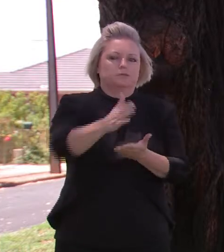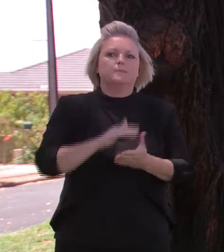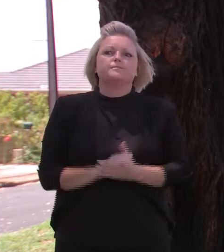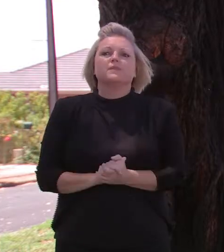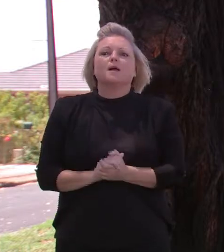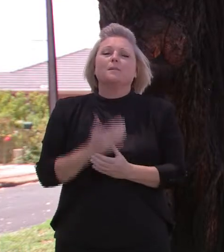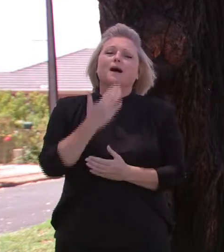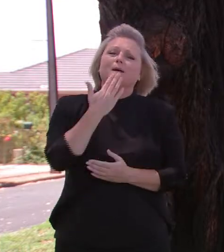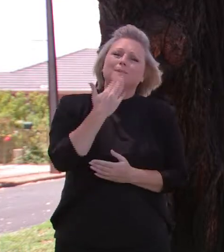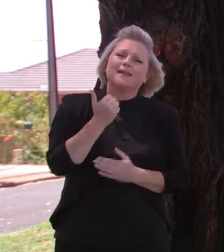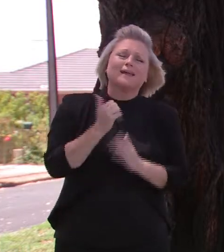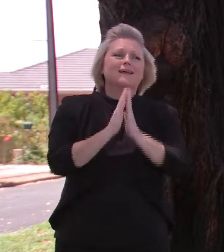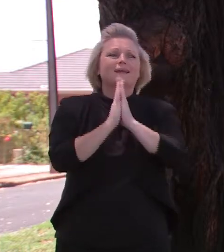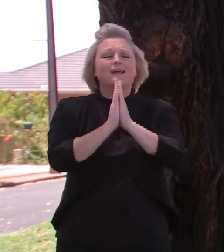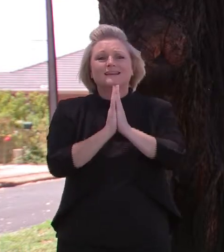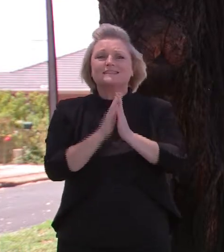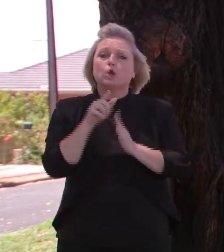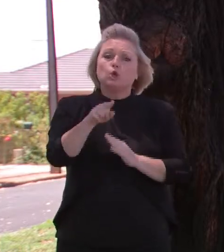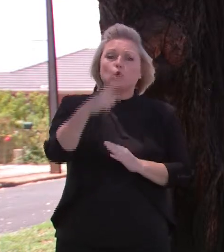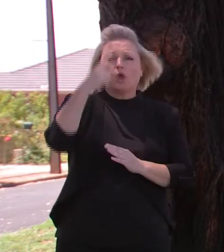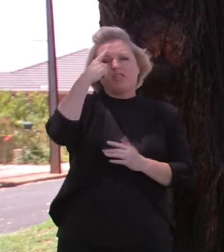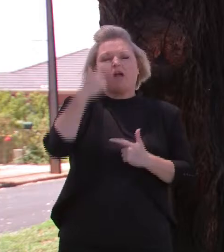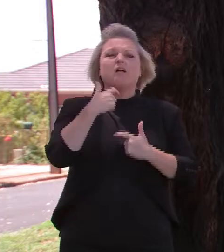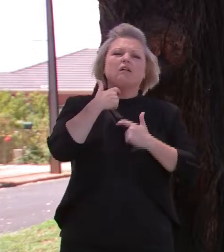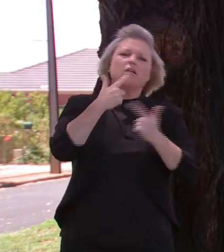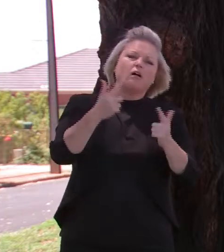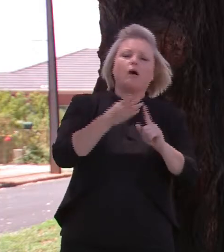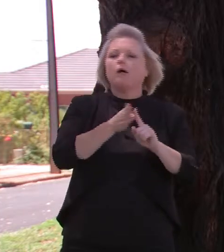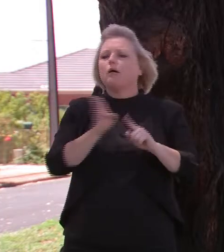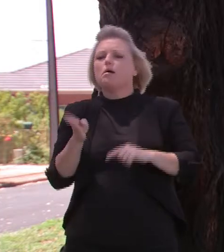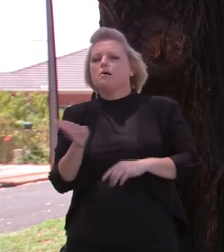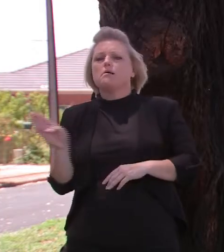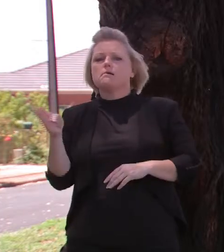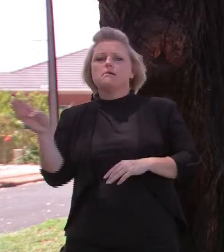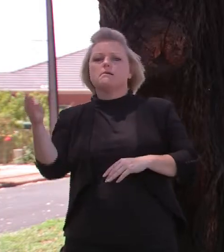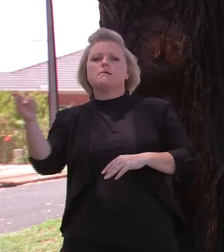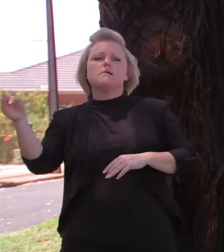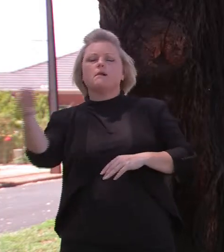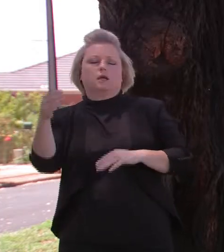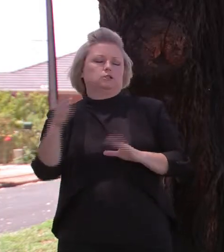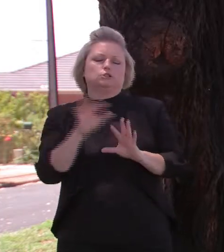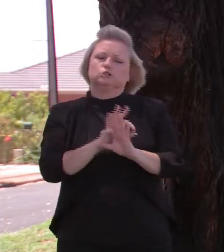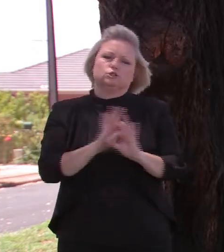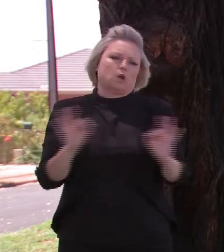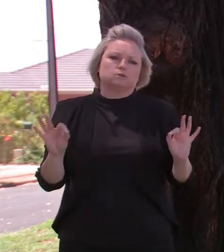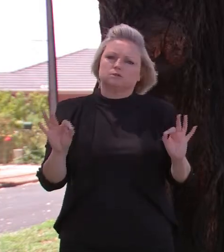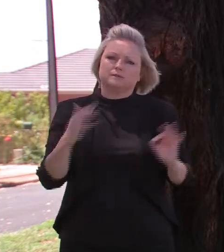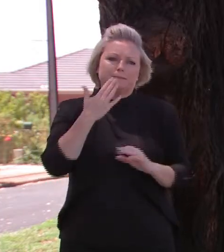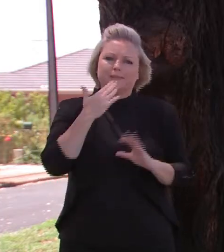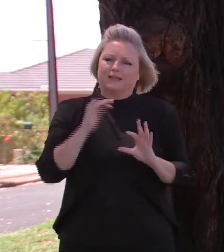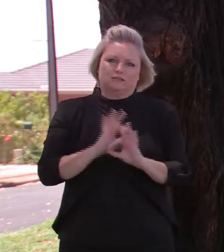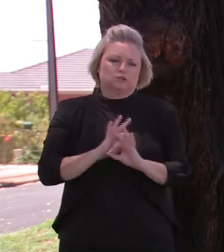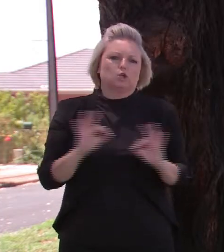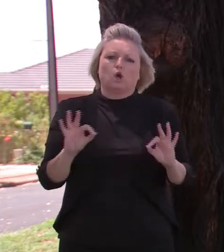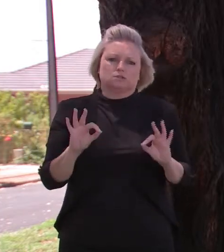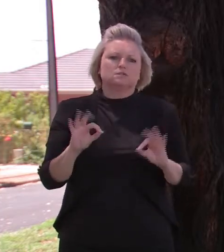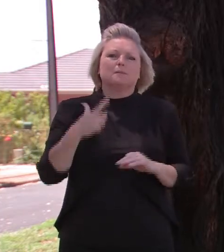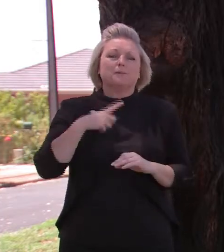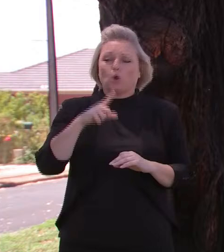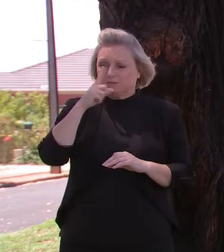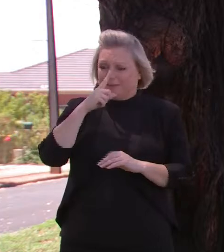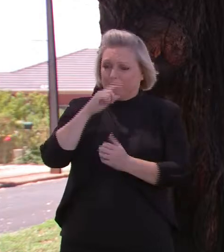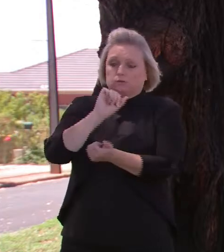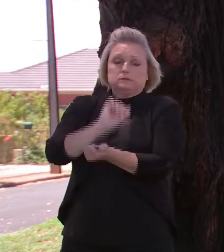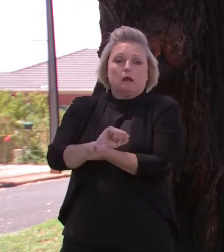just exacerbating the situation. We have plenty of people saying, look, I know how to get through here, and then we've had to effect a rescue and